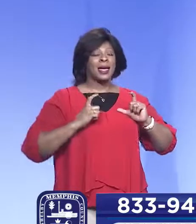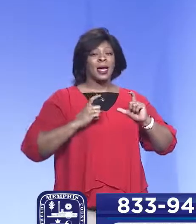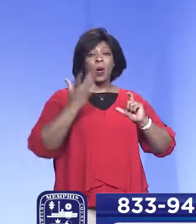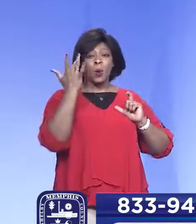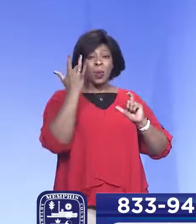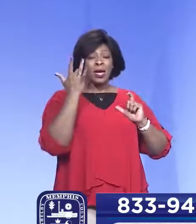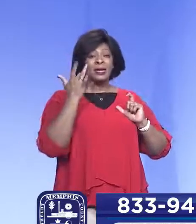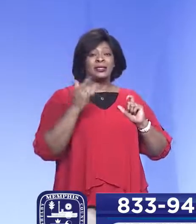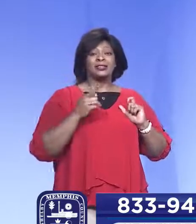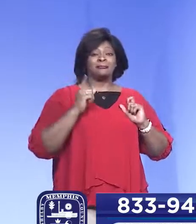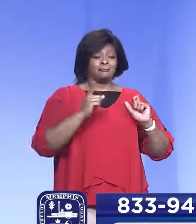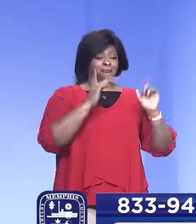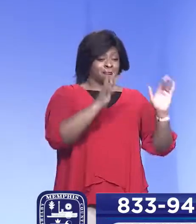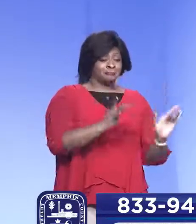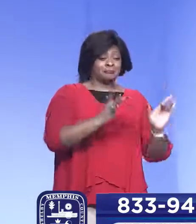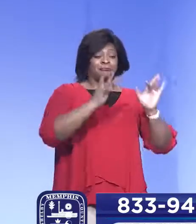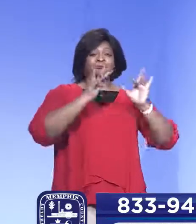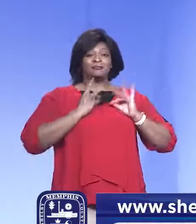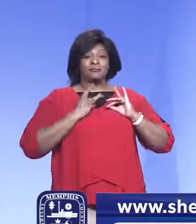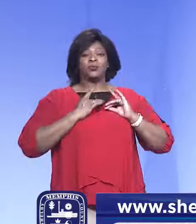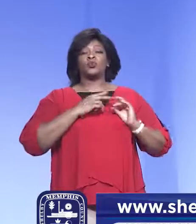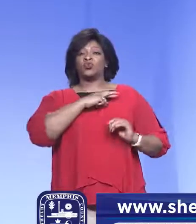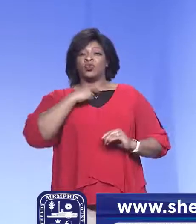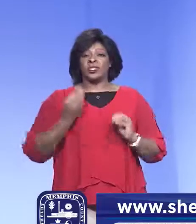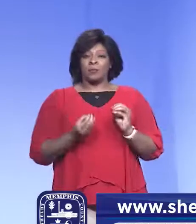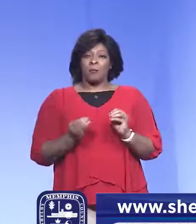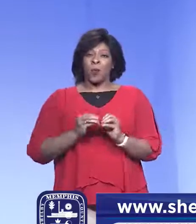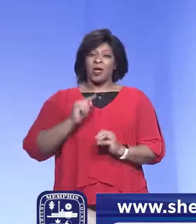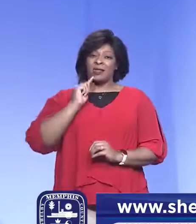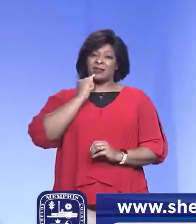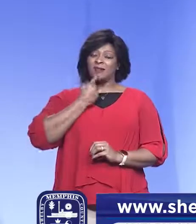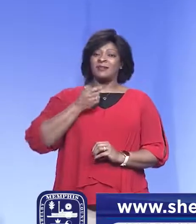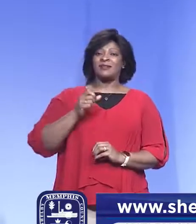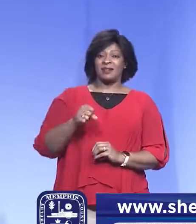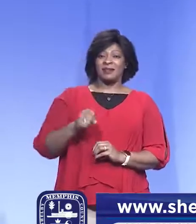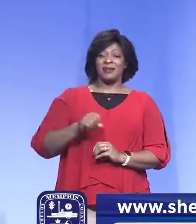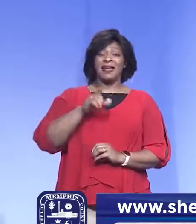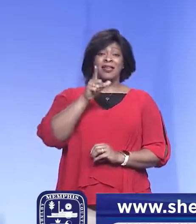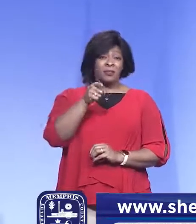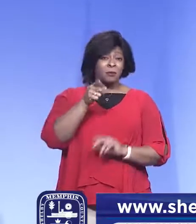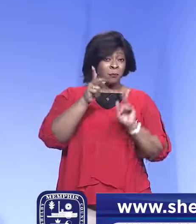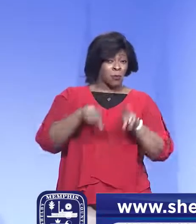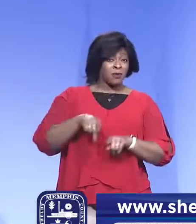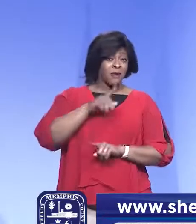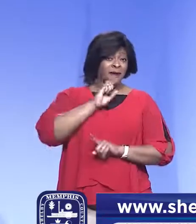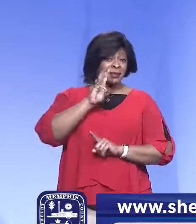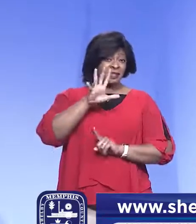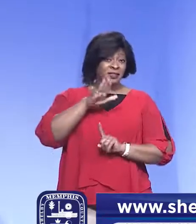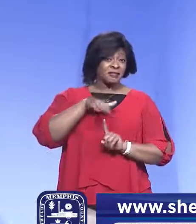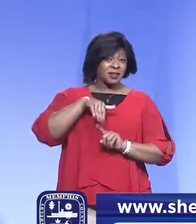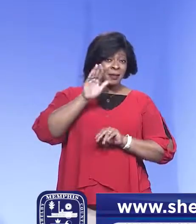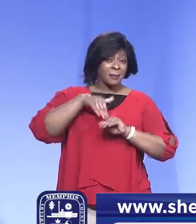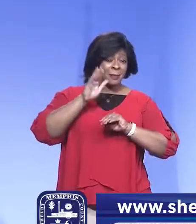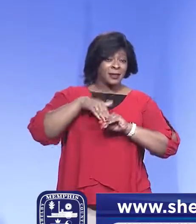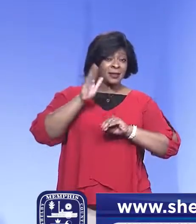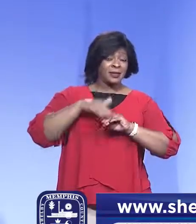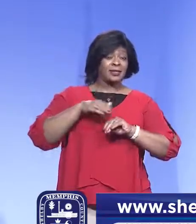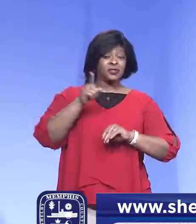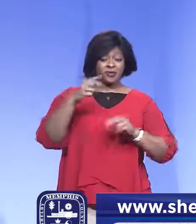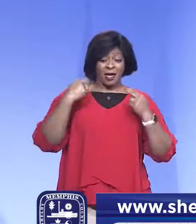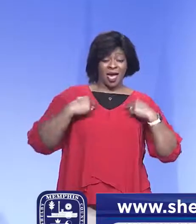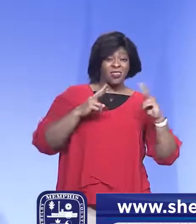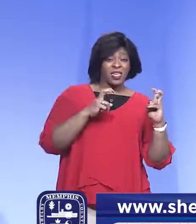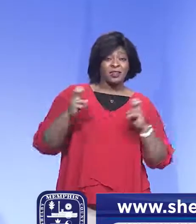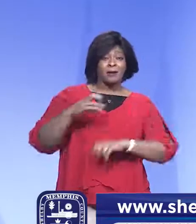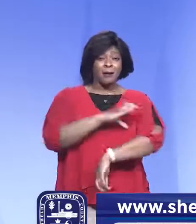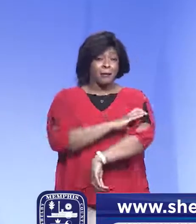the immediate risk to your health. You're 65, or you have some underlying health